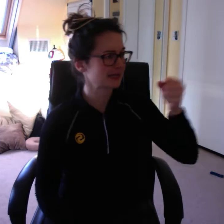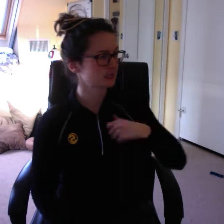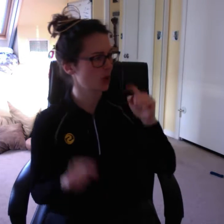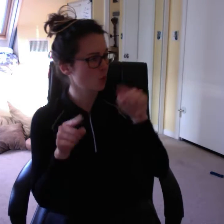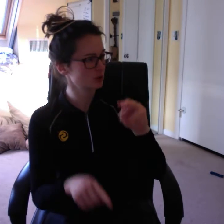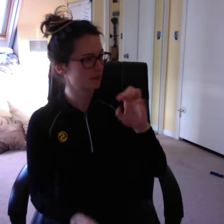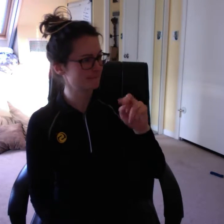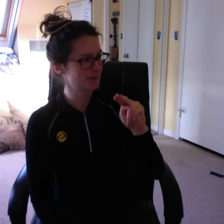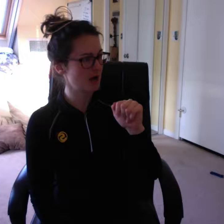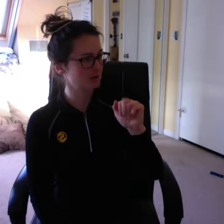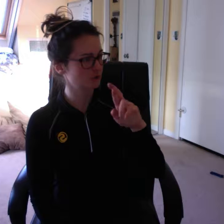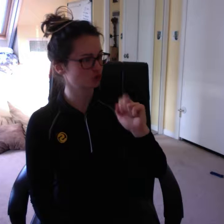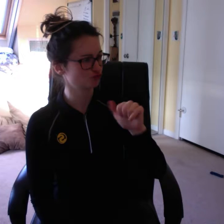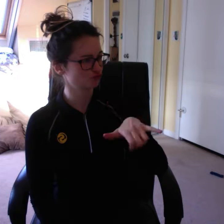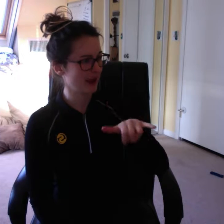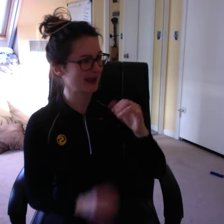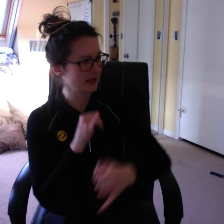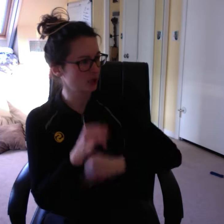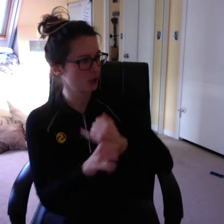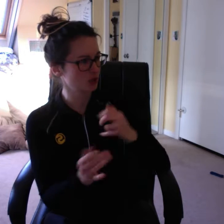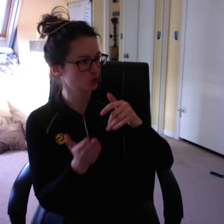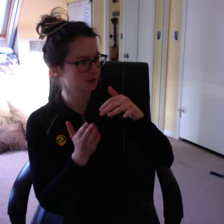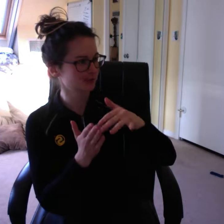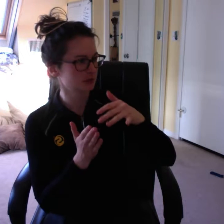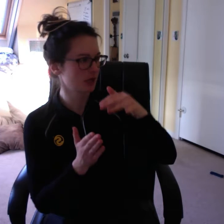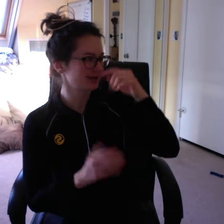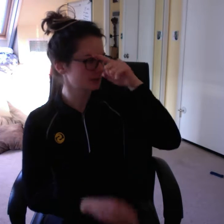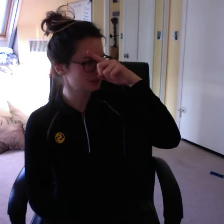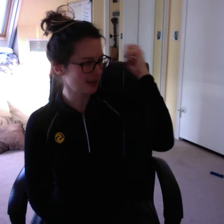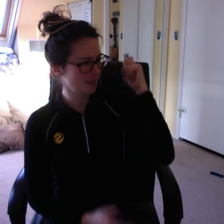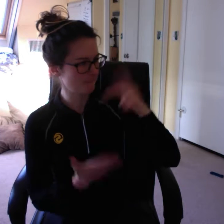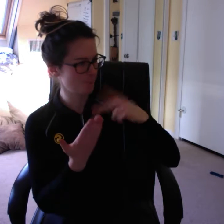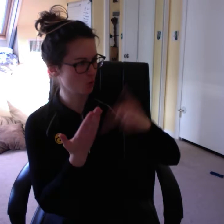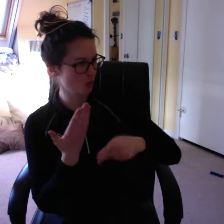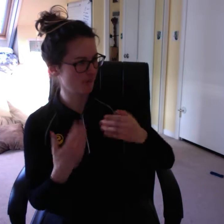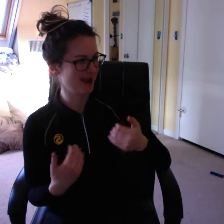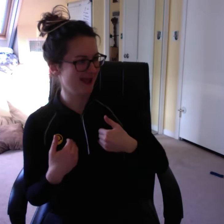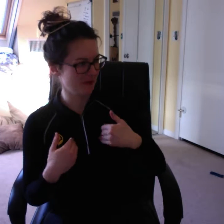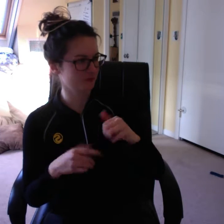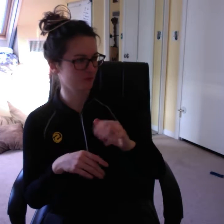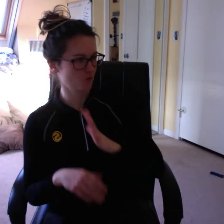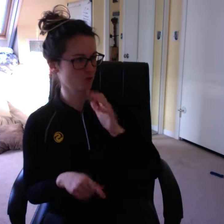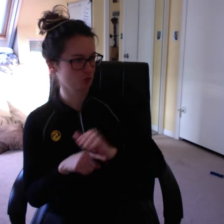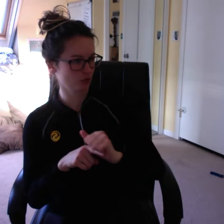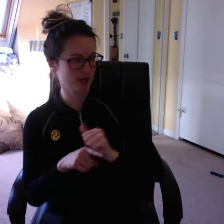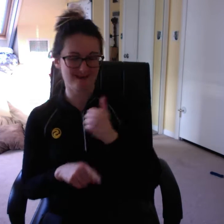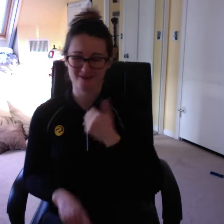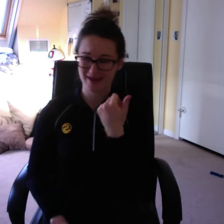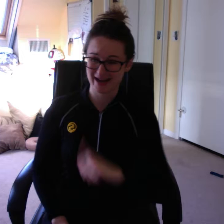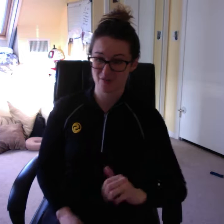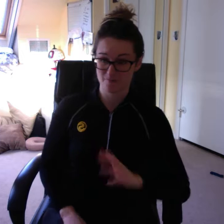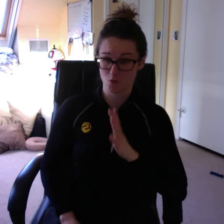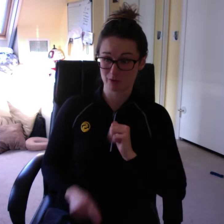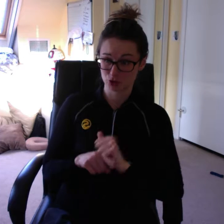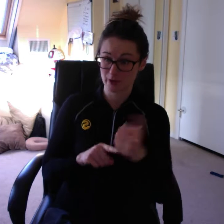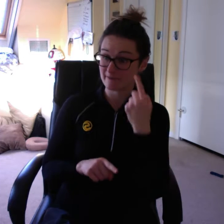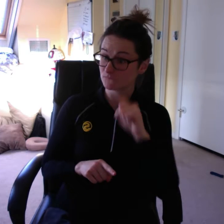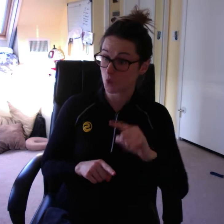of International Studies summer program. Do you have any formal accreditation as a court interpreter? No, Your Honor. Please describe